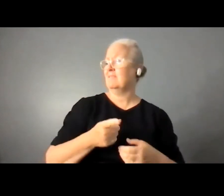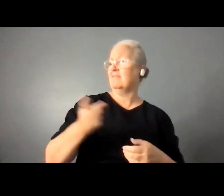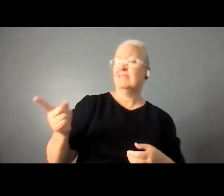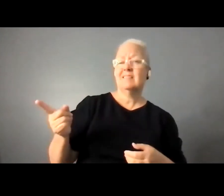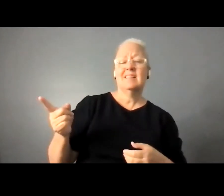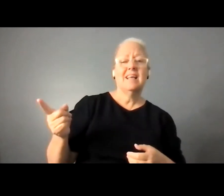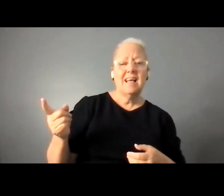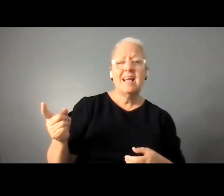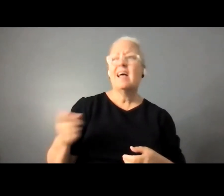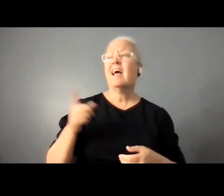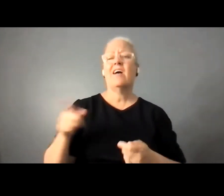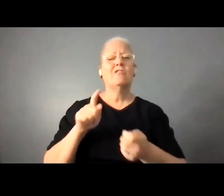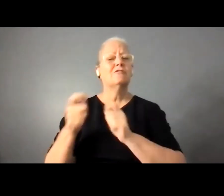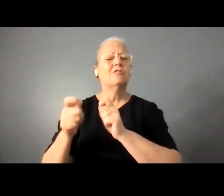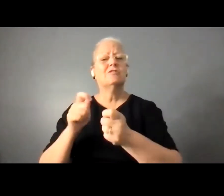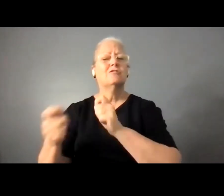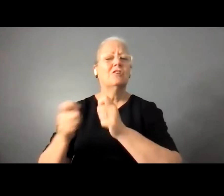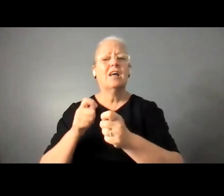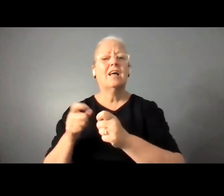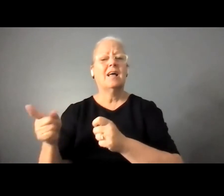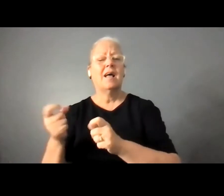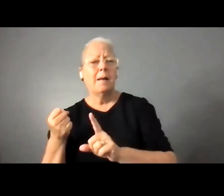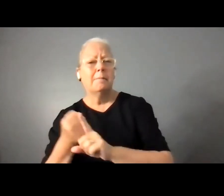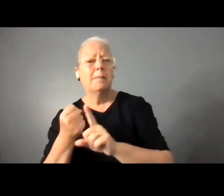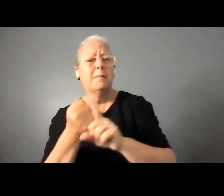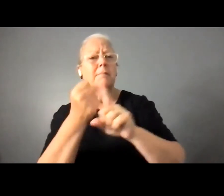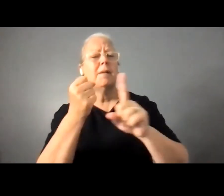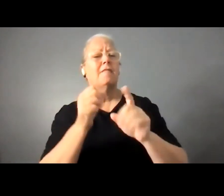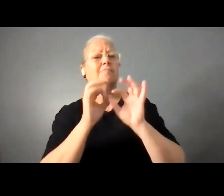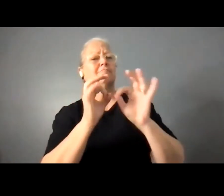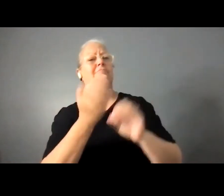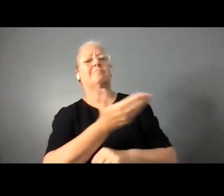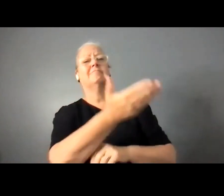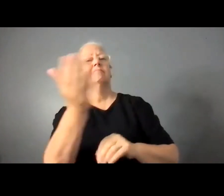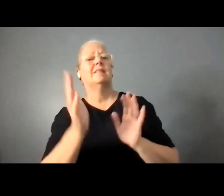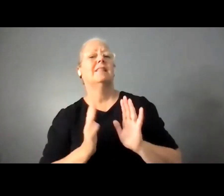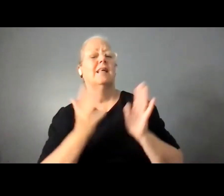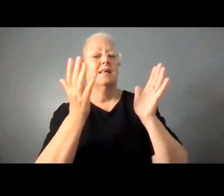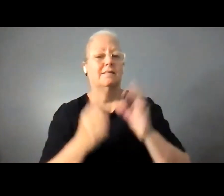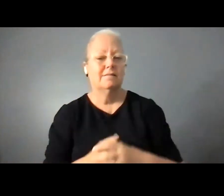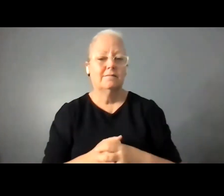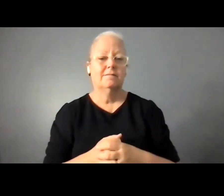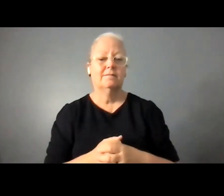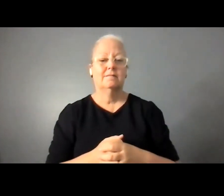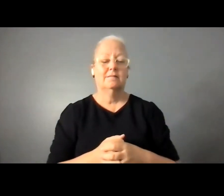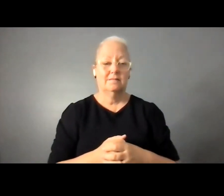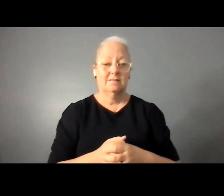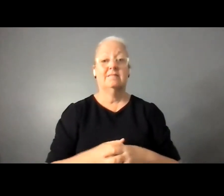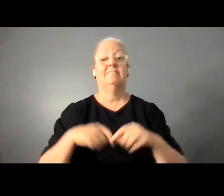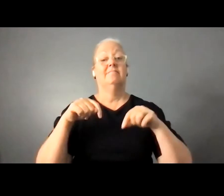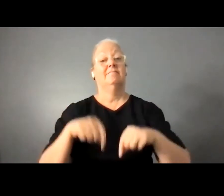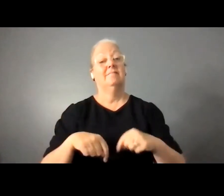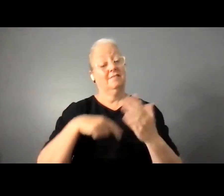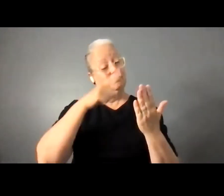they changed the lives of other peoples. And now, in this part of the program, I would